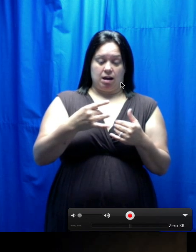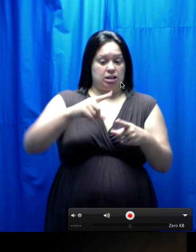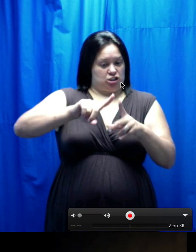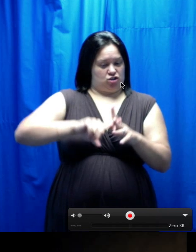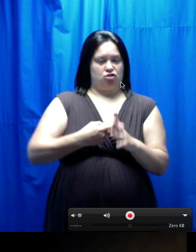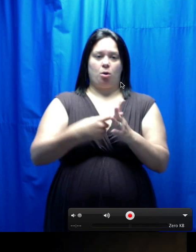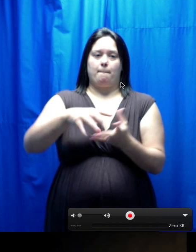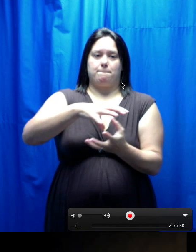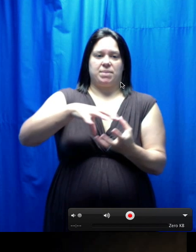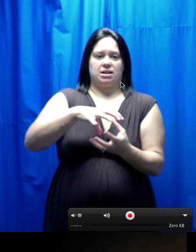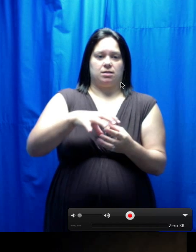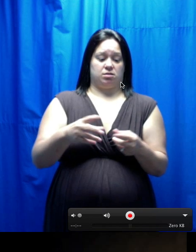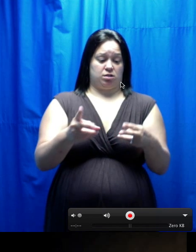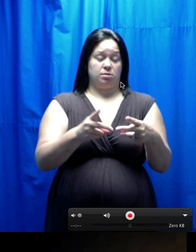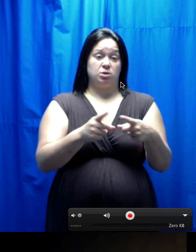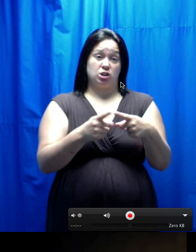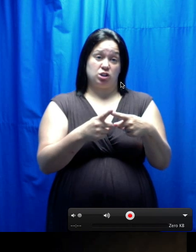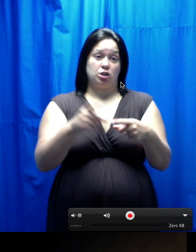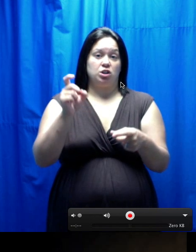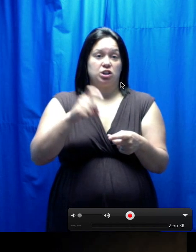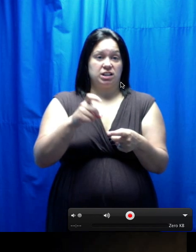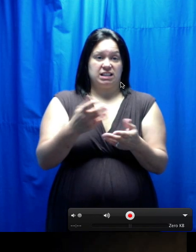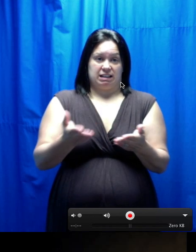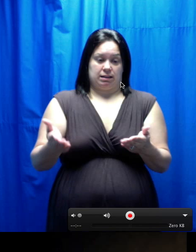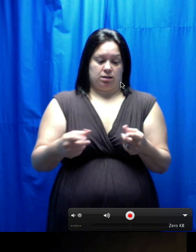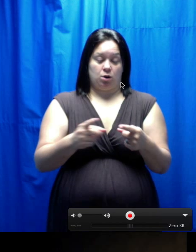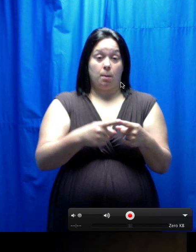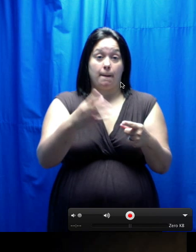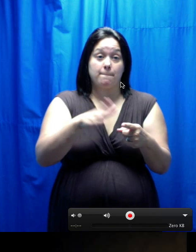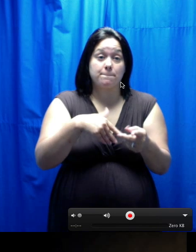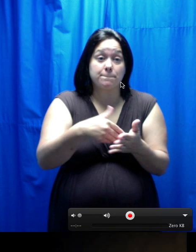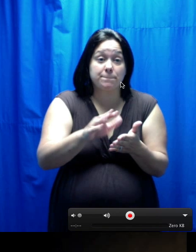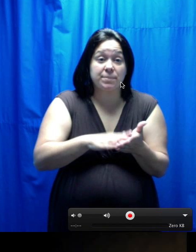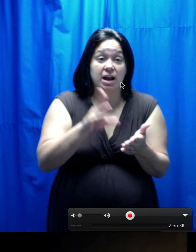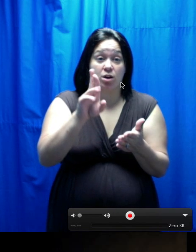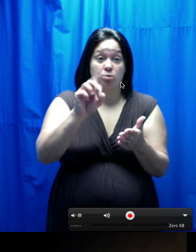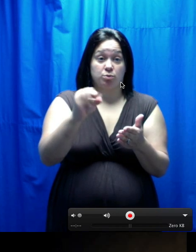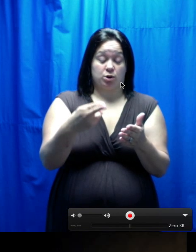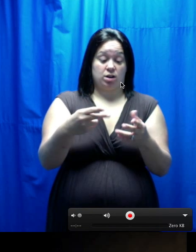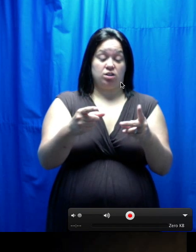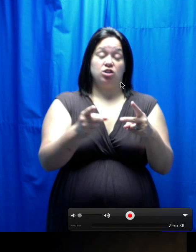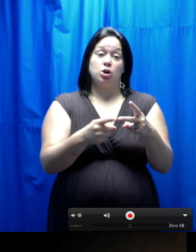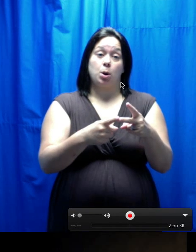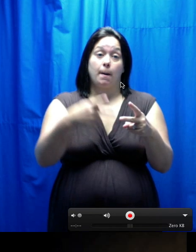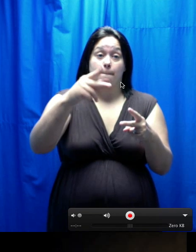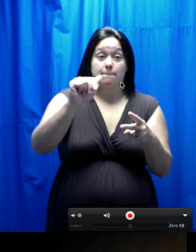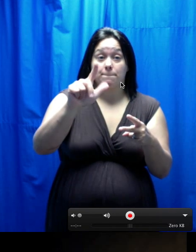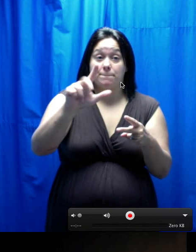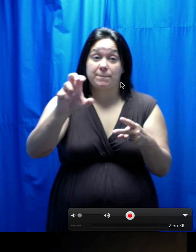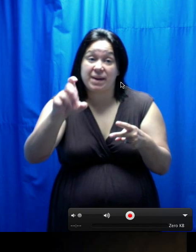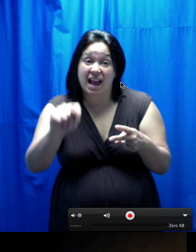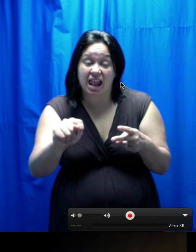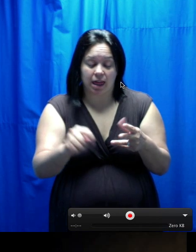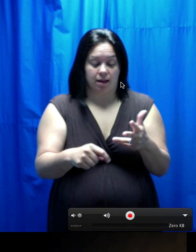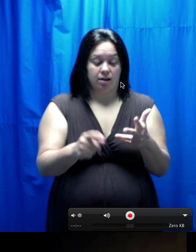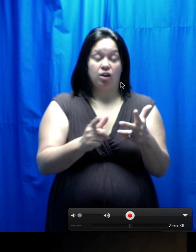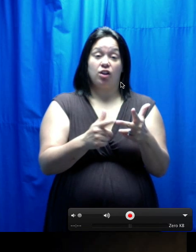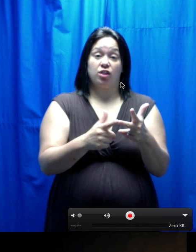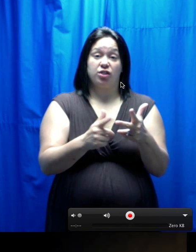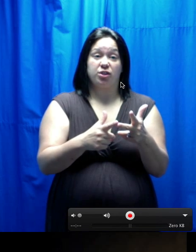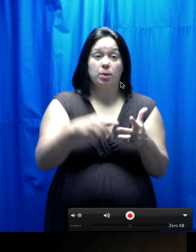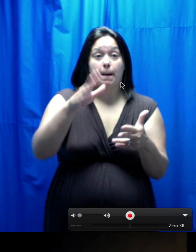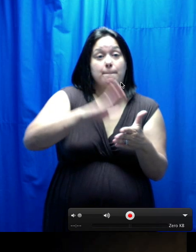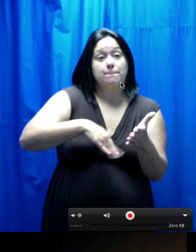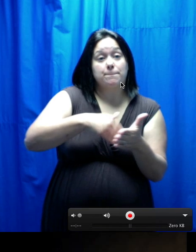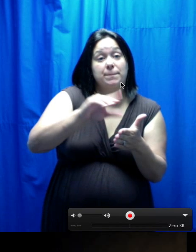the materials. You will need the paintbrushes, a palette to mix paint on, paint thinner on a container to remove old paint with, old